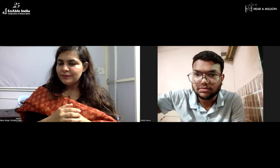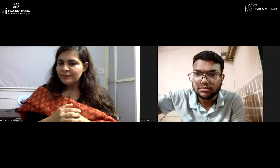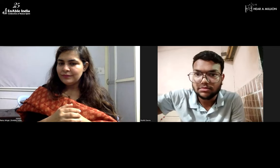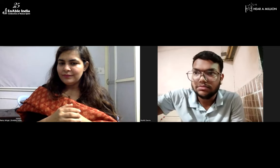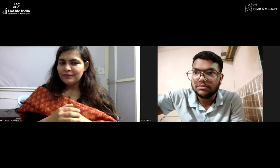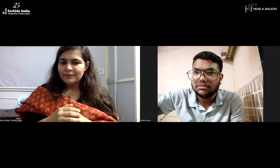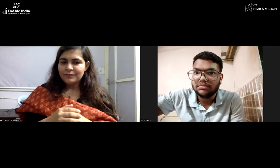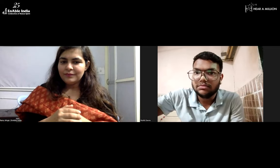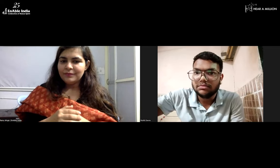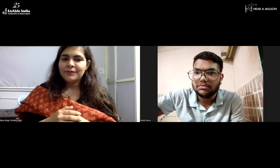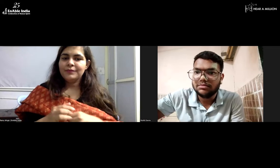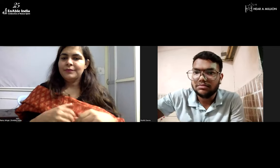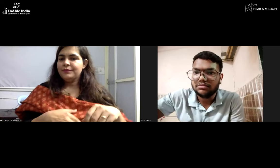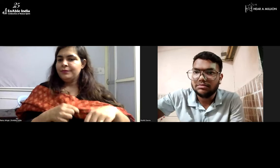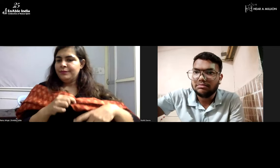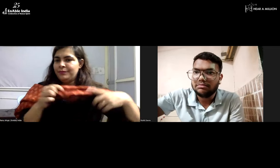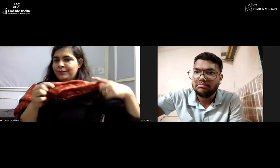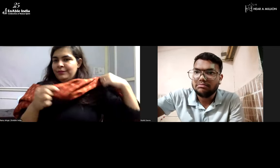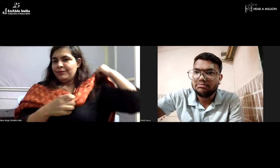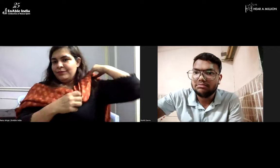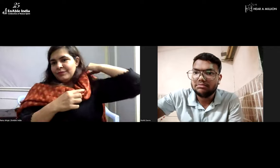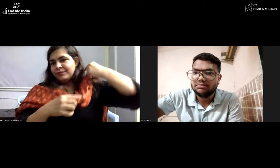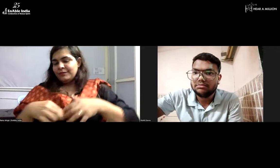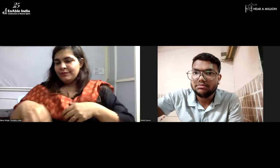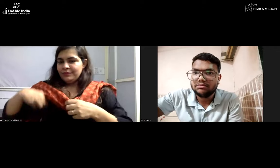Hello, everyone.